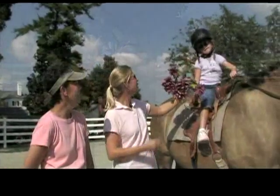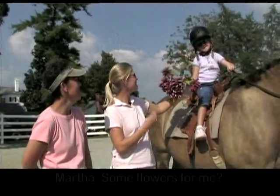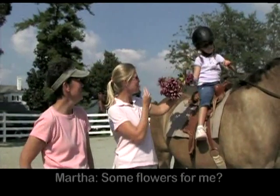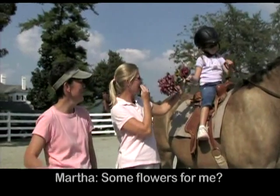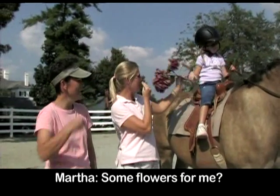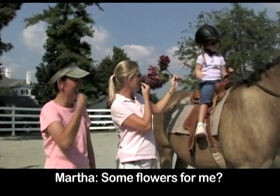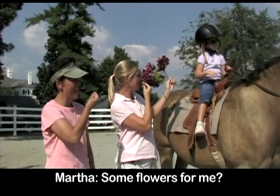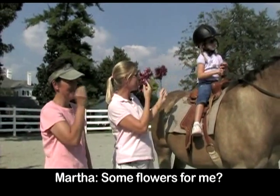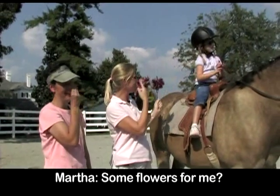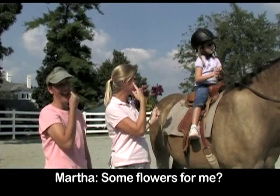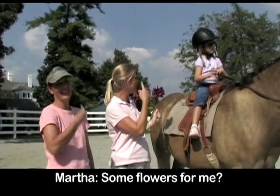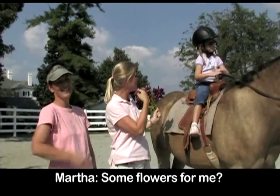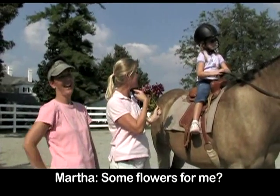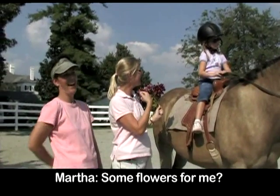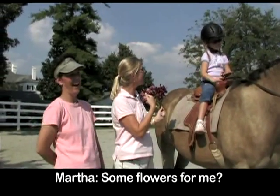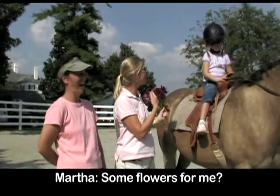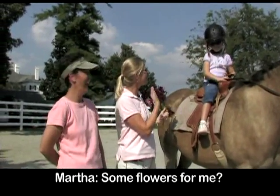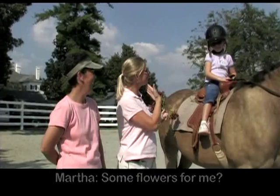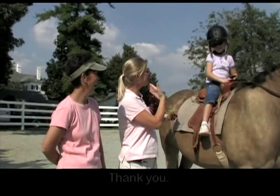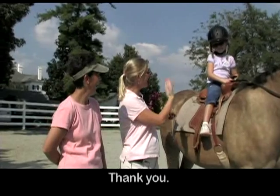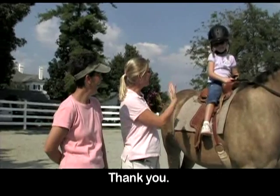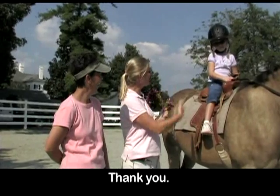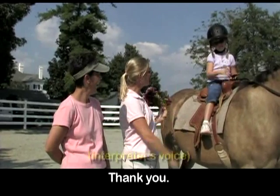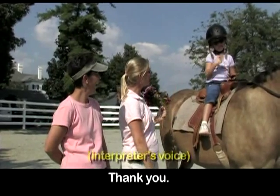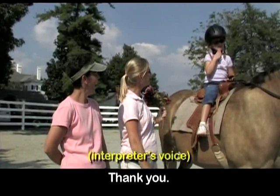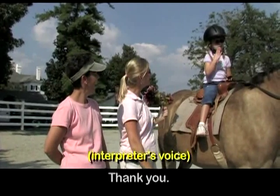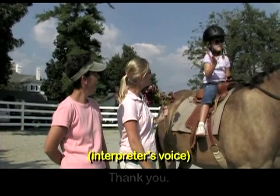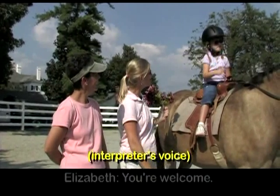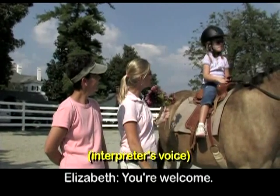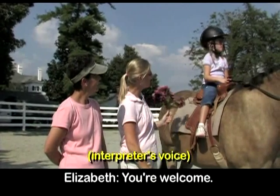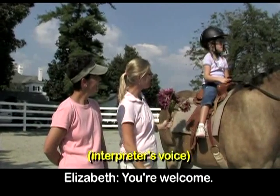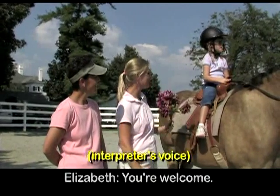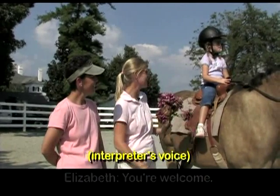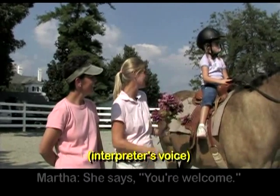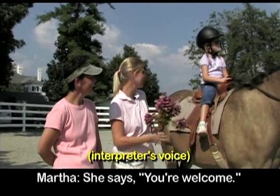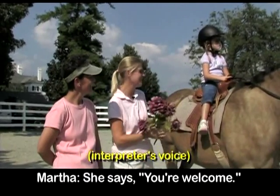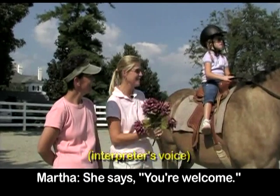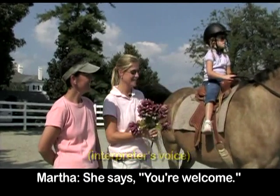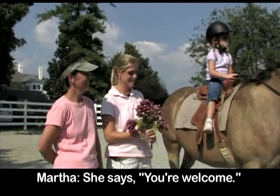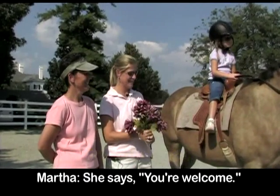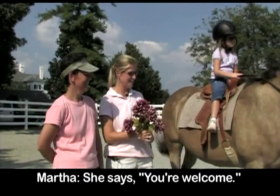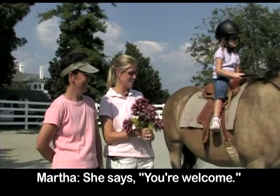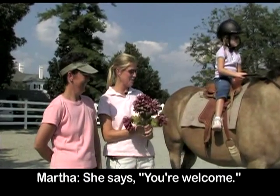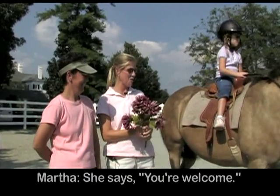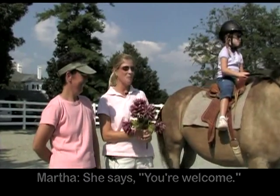Some flowers for me. Thank you. You're welcome. You're welcome.